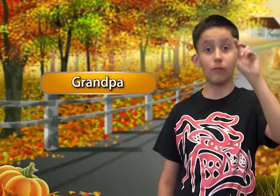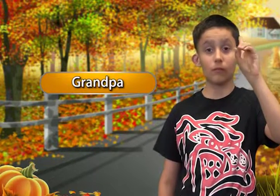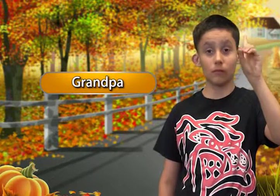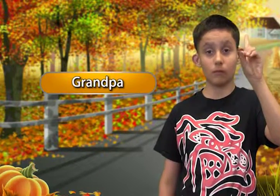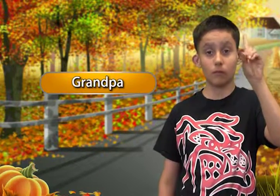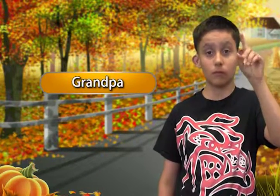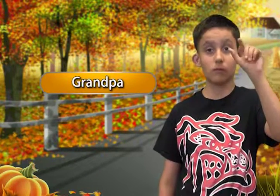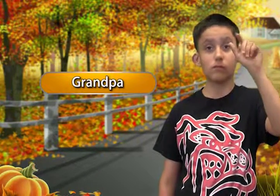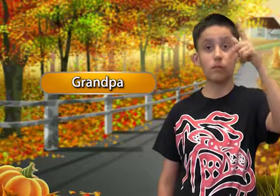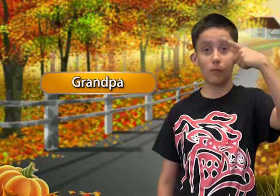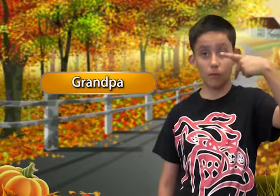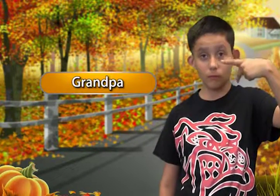Grandpa.